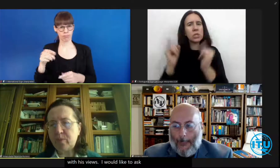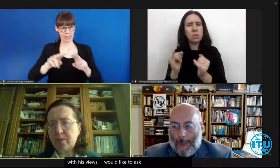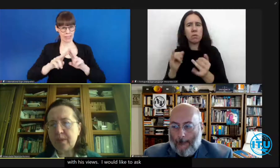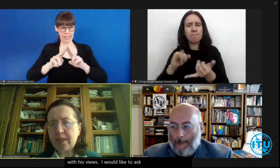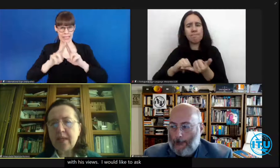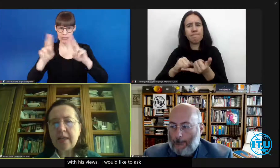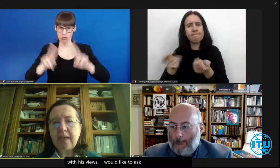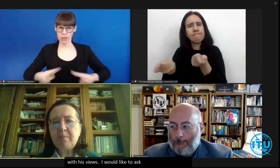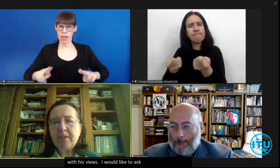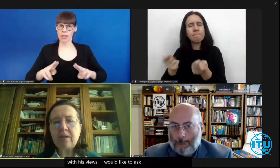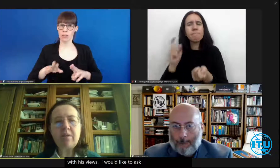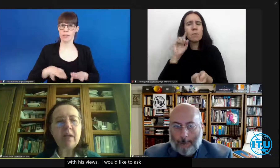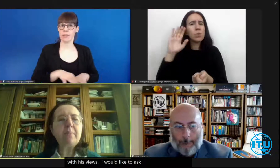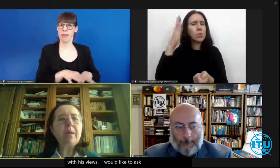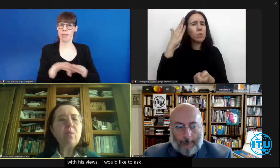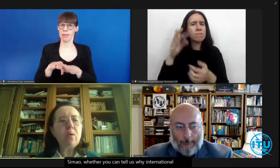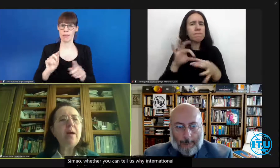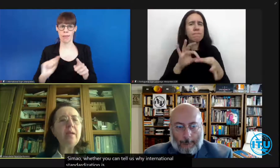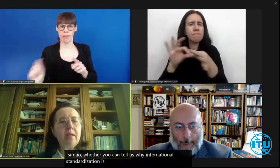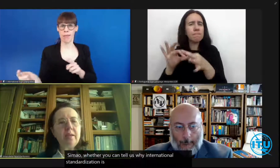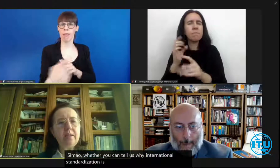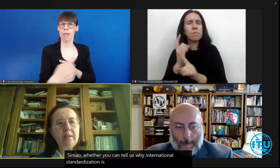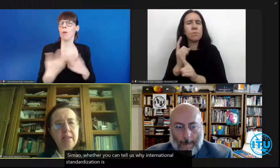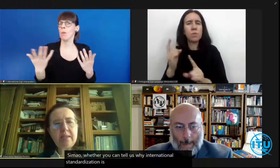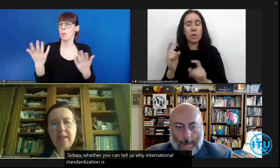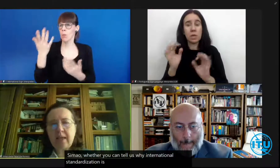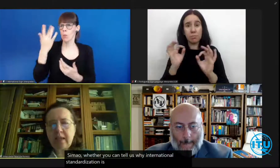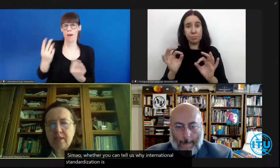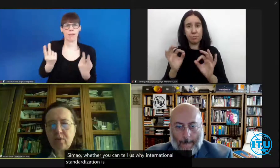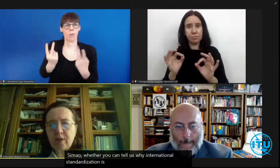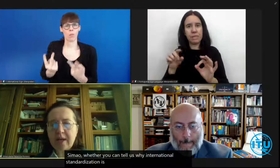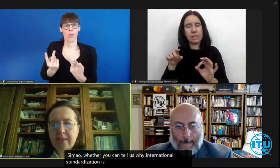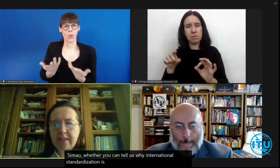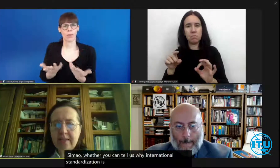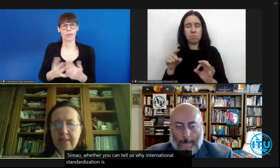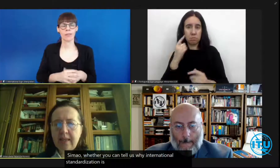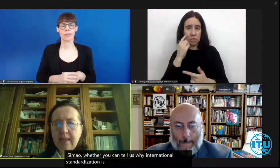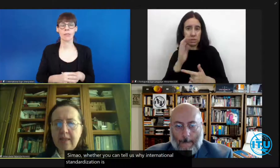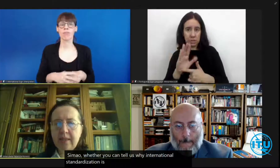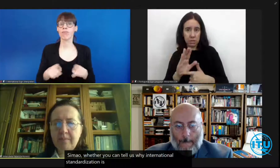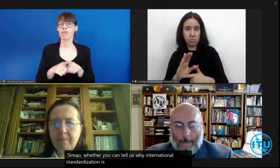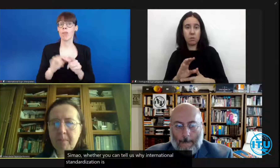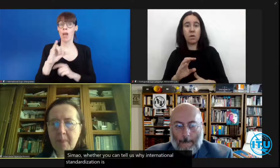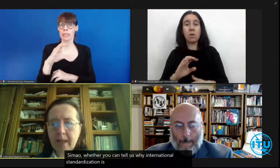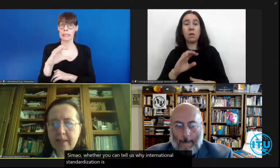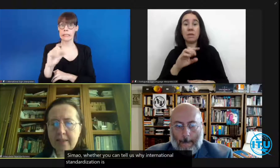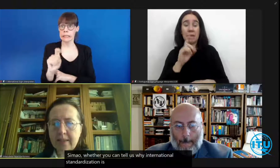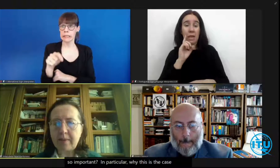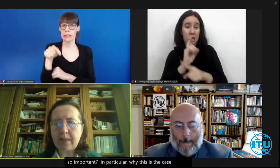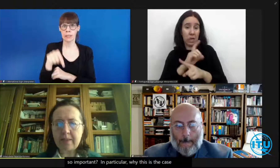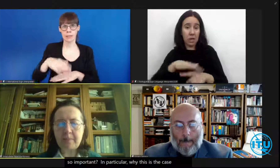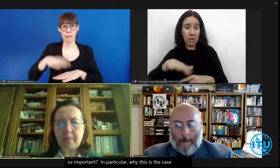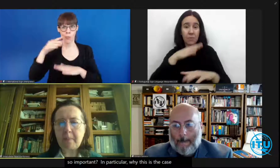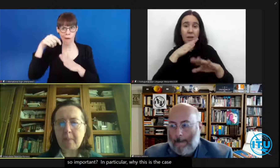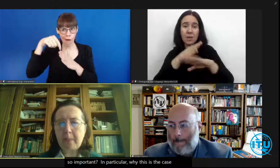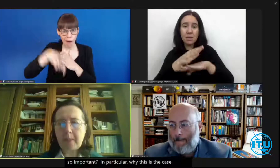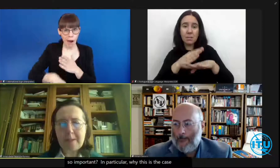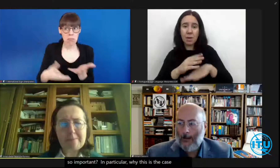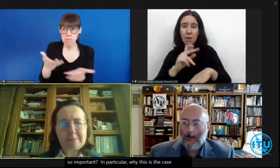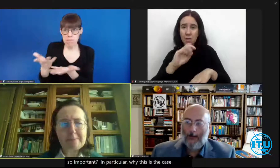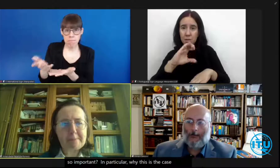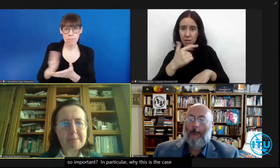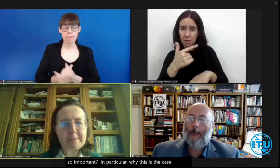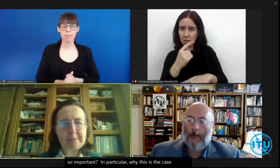is so important, and in particular, why this is the case for ICT accessibility.